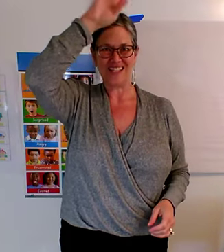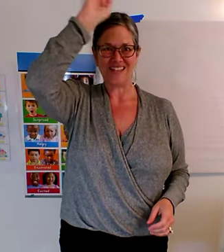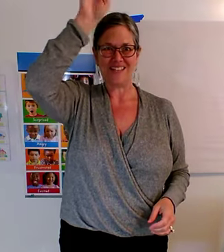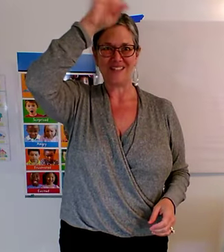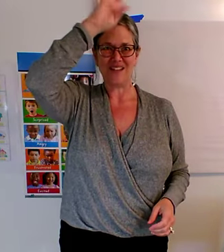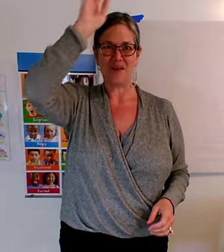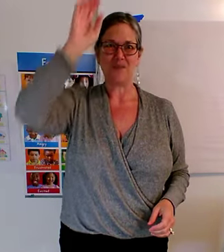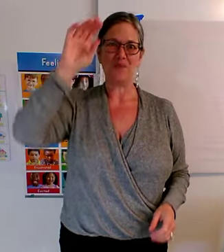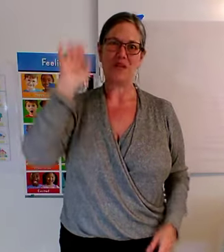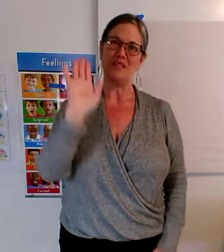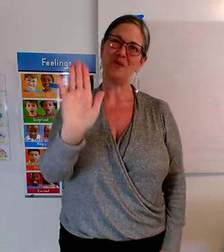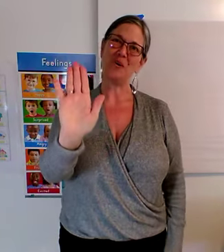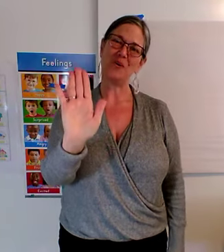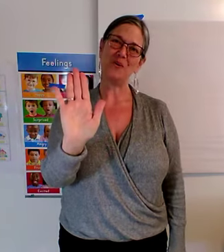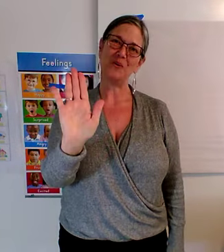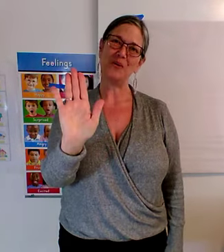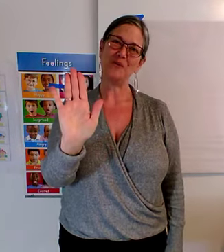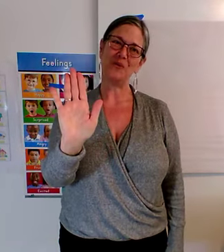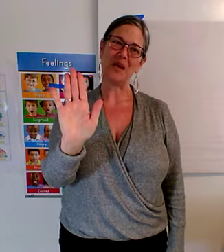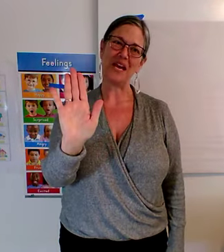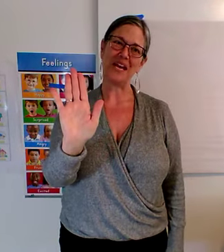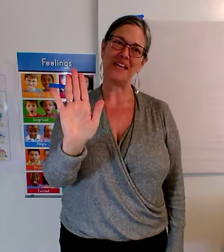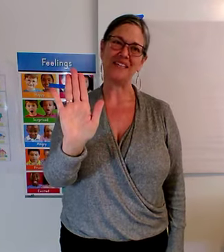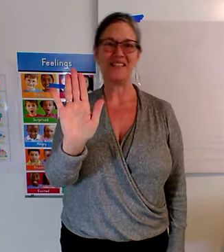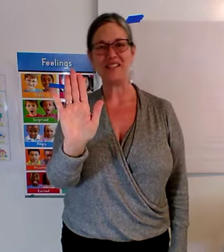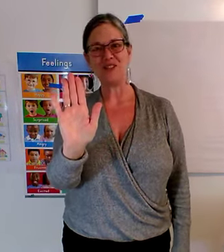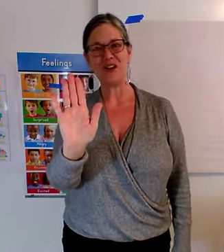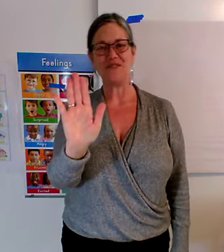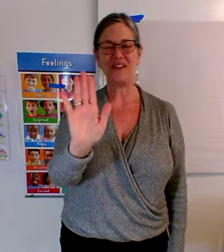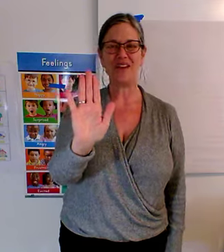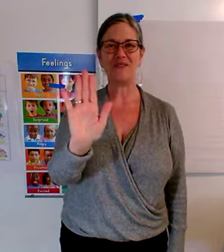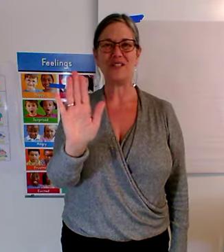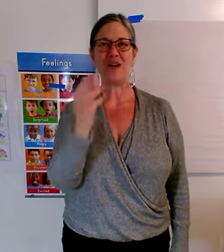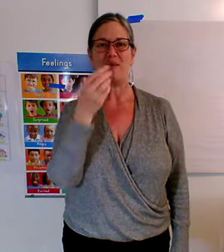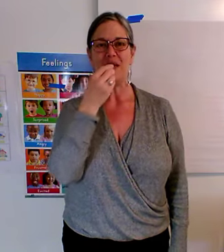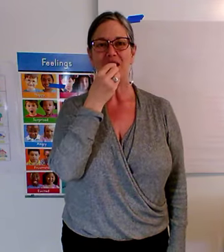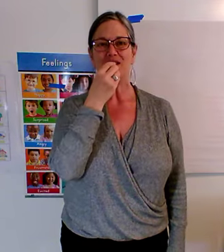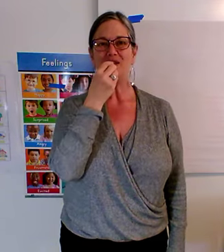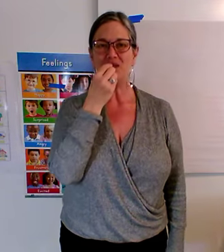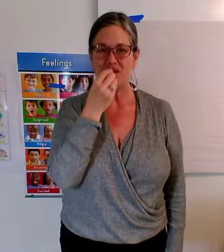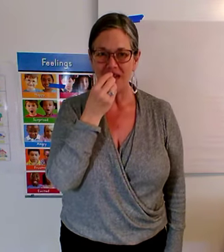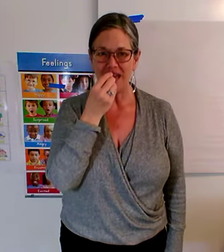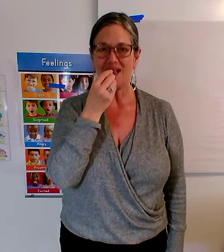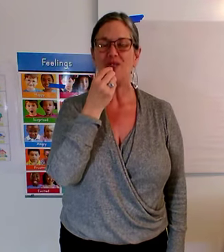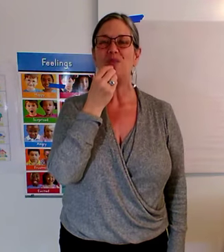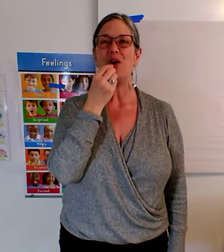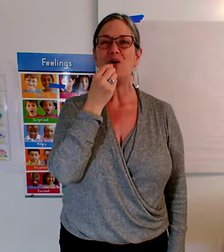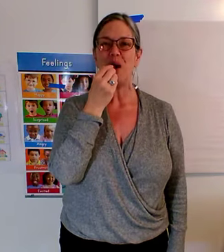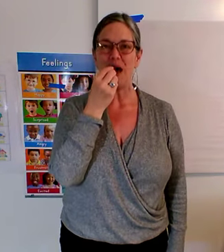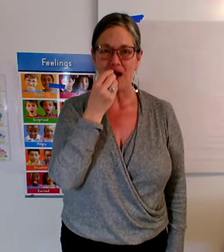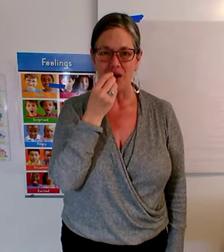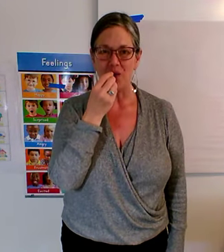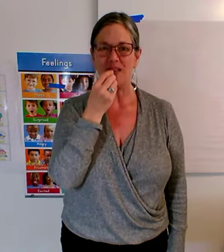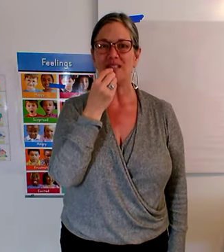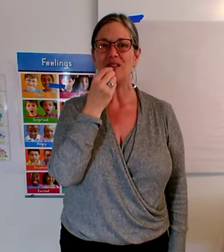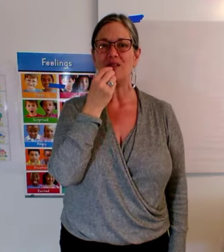lights on top? When you hold up your hand, does the traffic cap to stop? Can you blow a whistle?